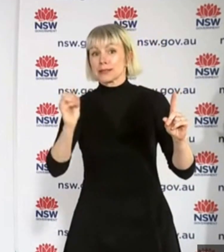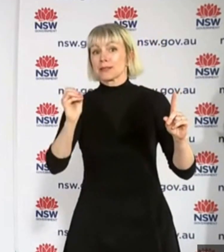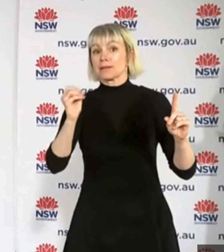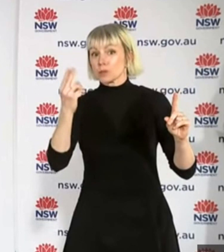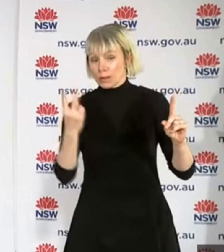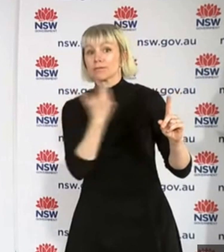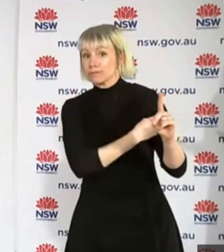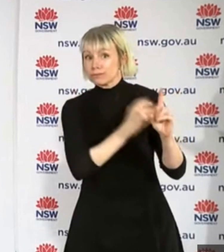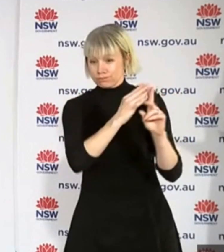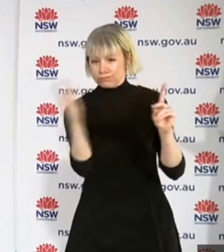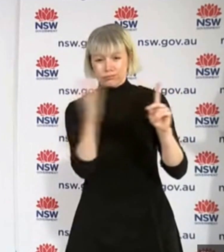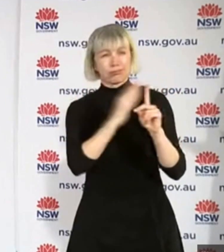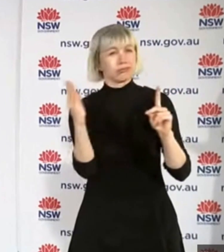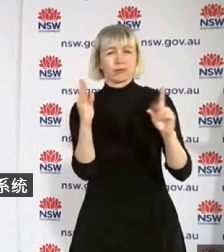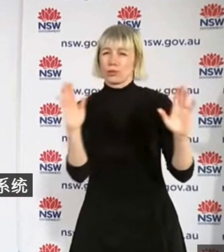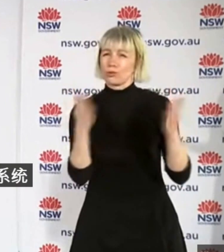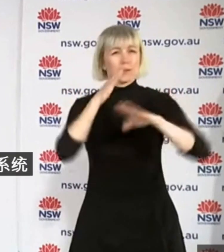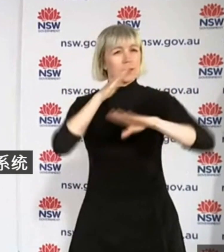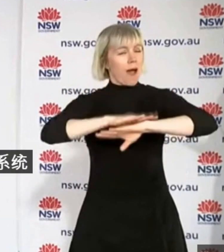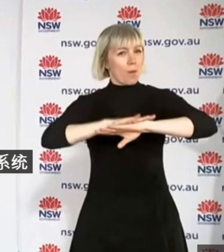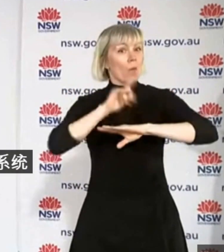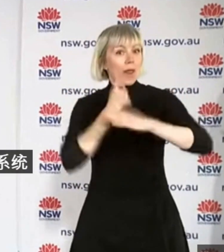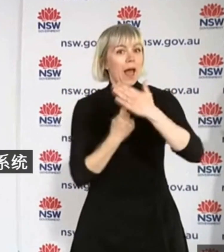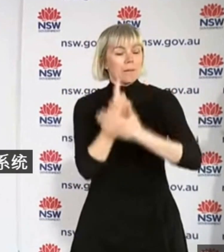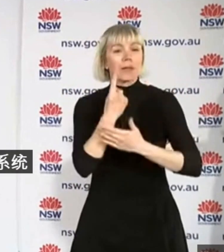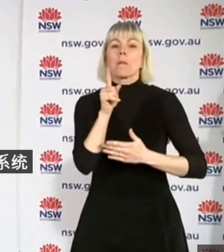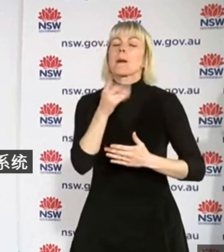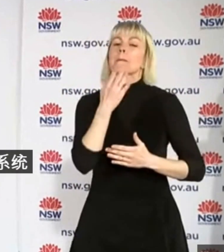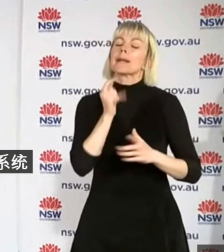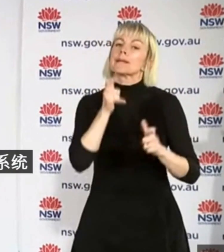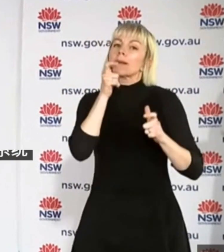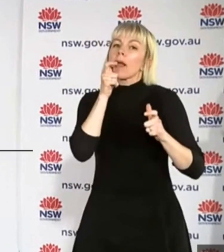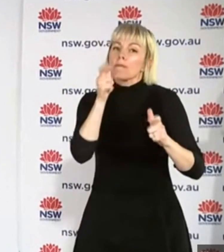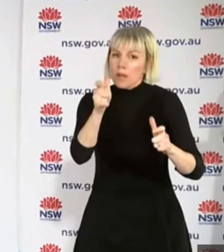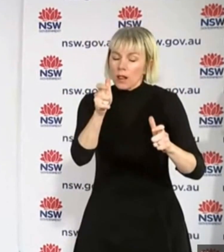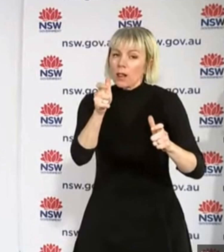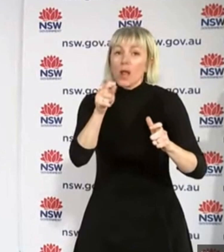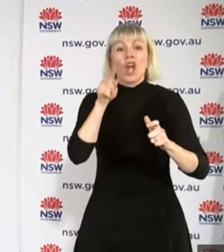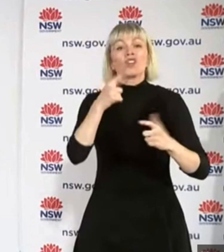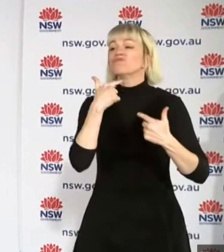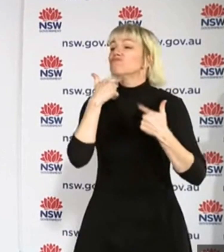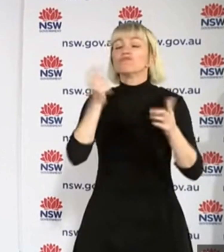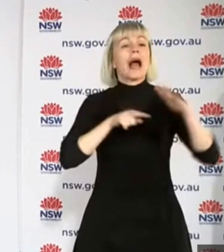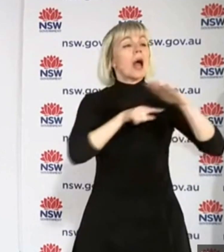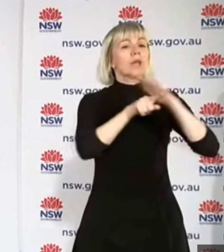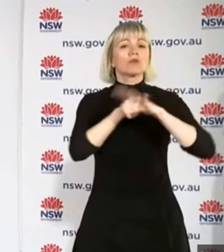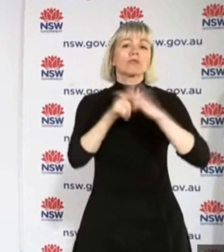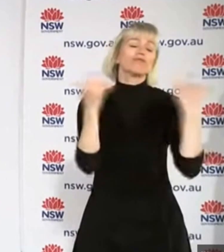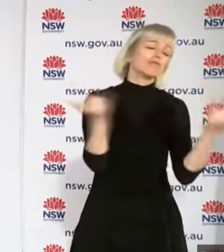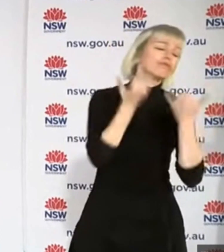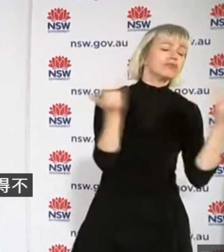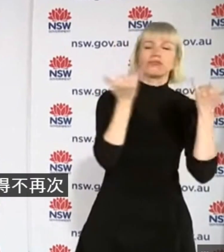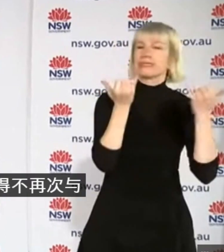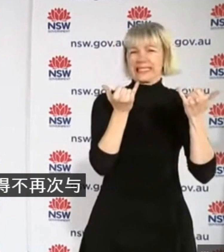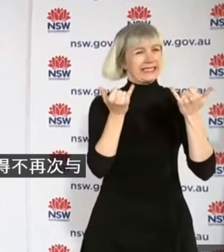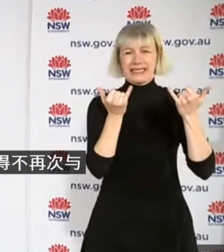caution. We don't want to see our hospital system overwhelmed, and we don't want to see our fantastic frontline staff go through all that stress